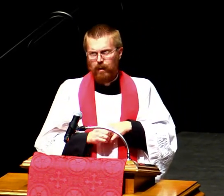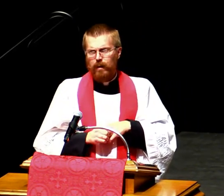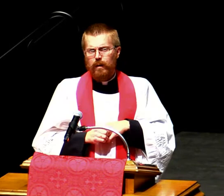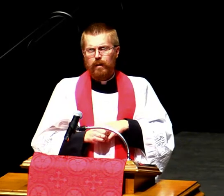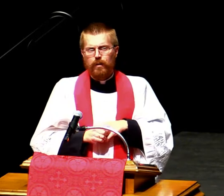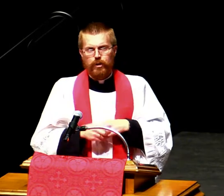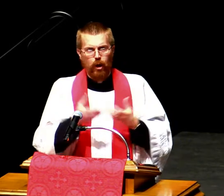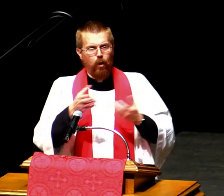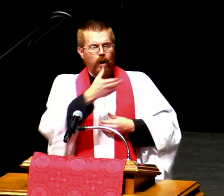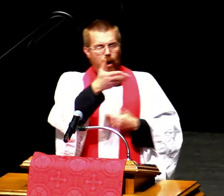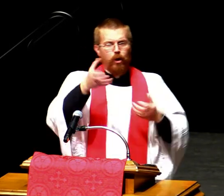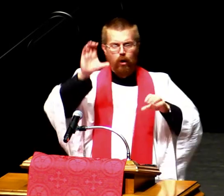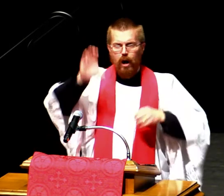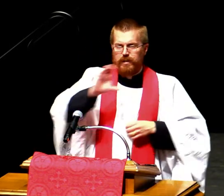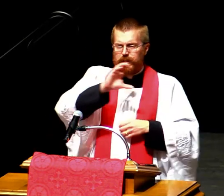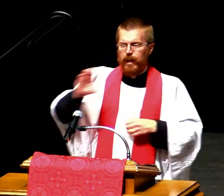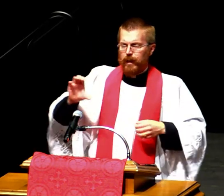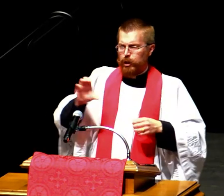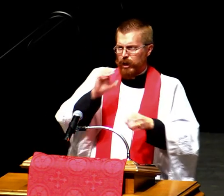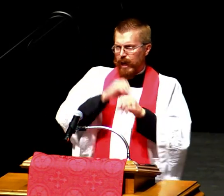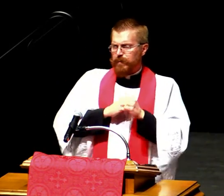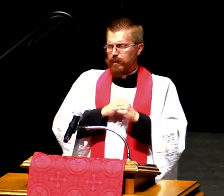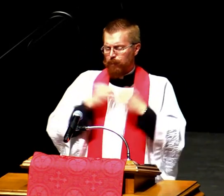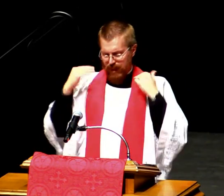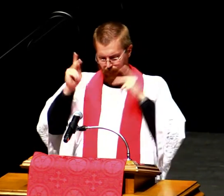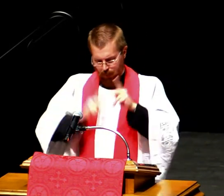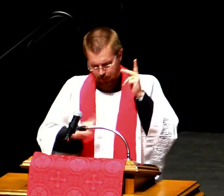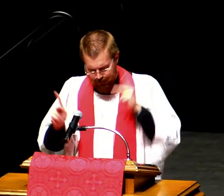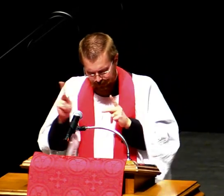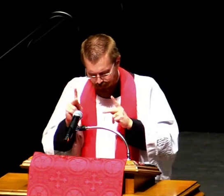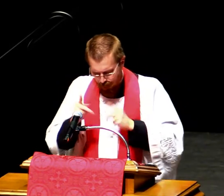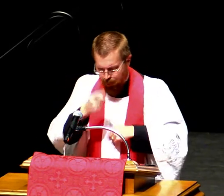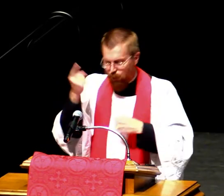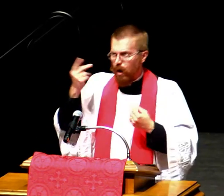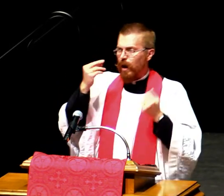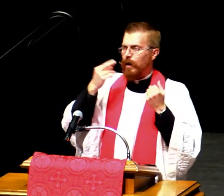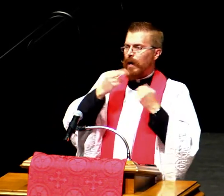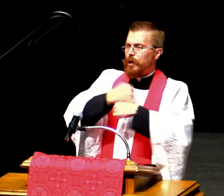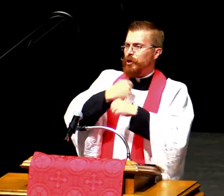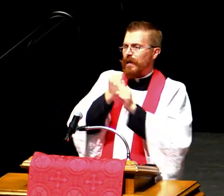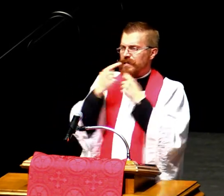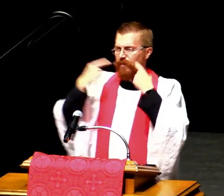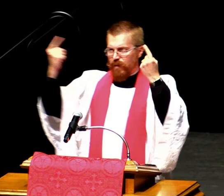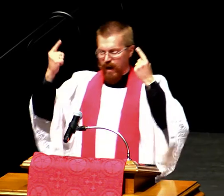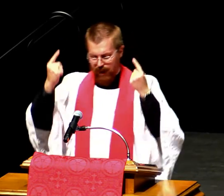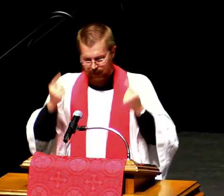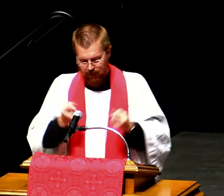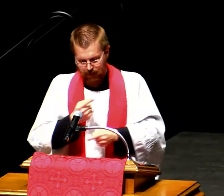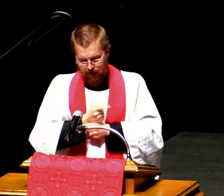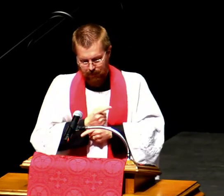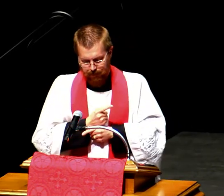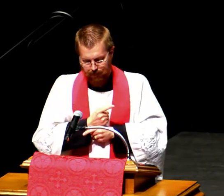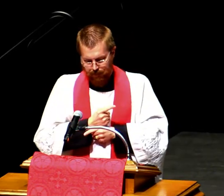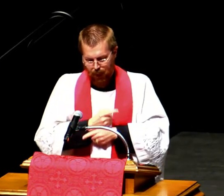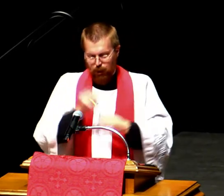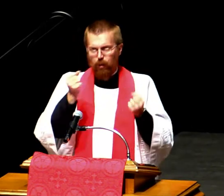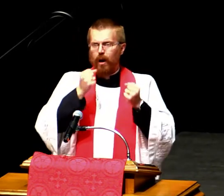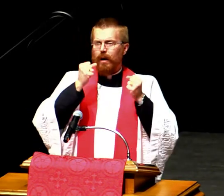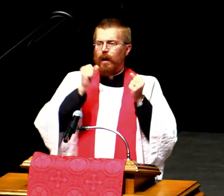So, cross-shaped people, you are justified, you are